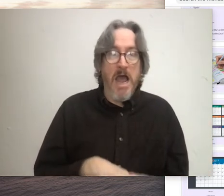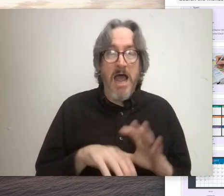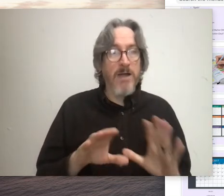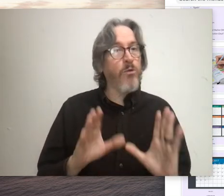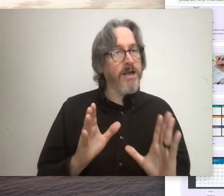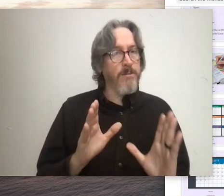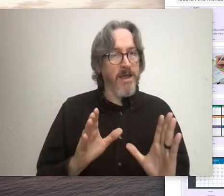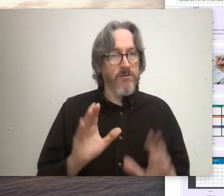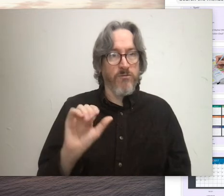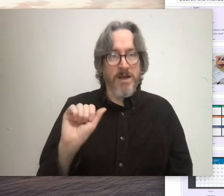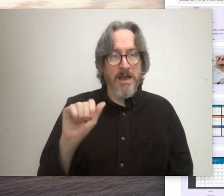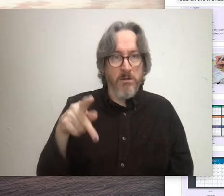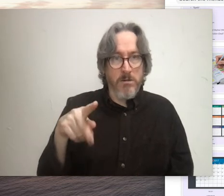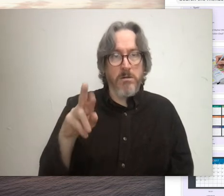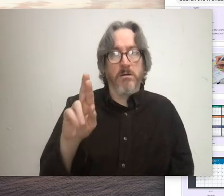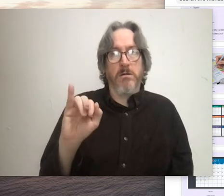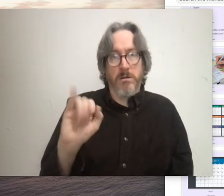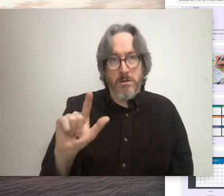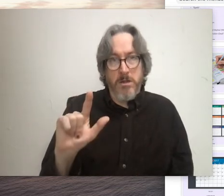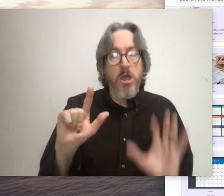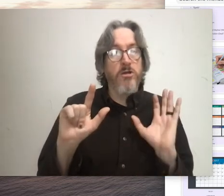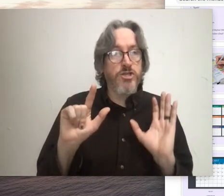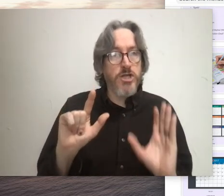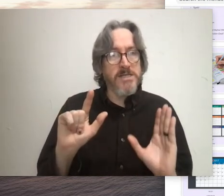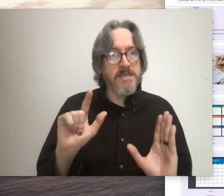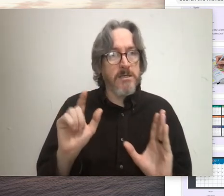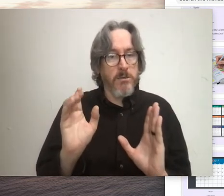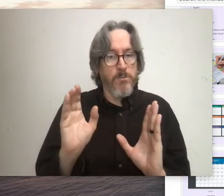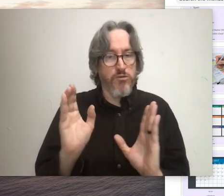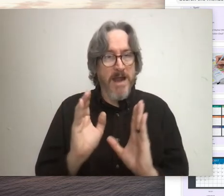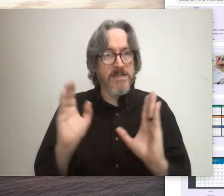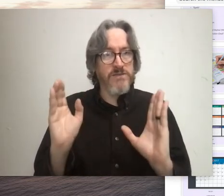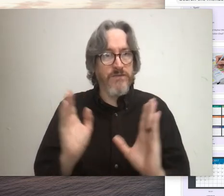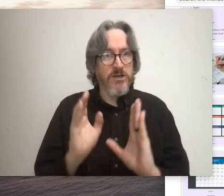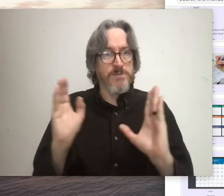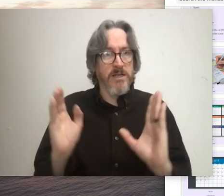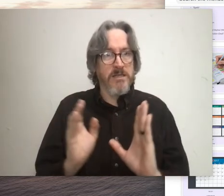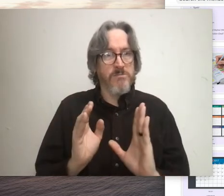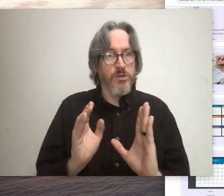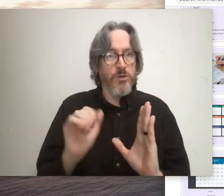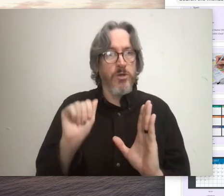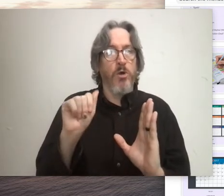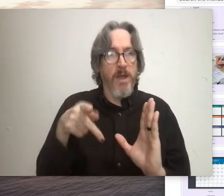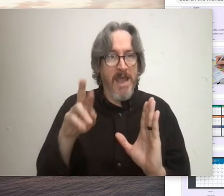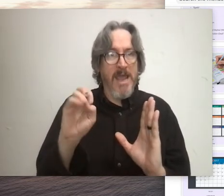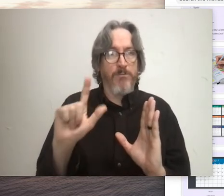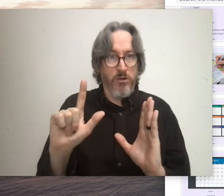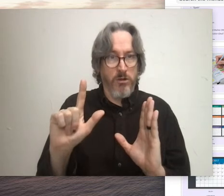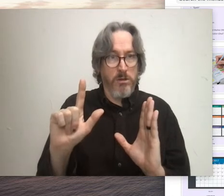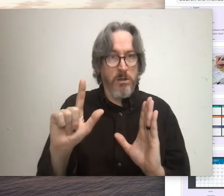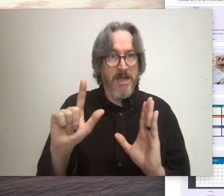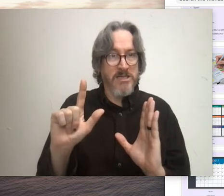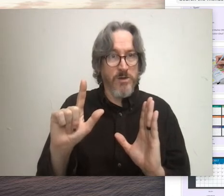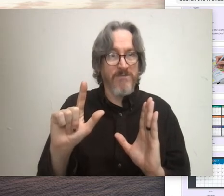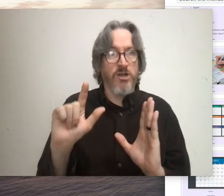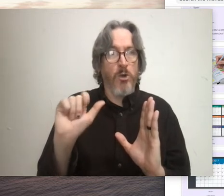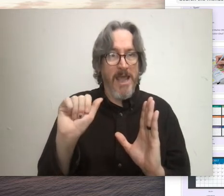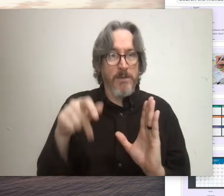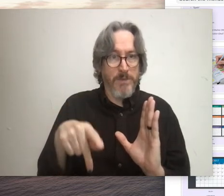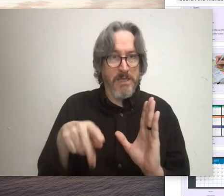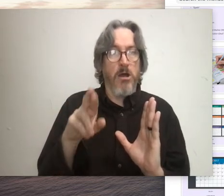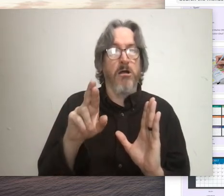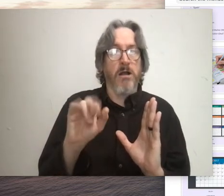Again, I will recommend for right now, just practice fingerspelling them so that you can go April and don't have